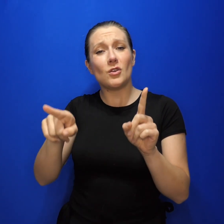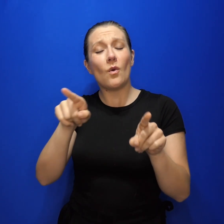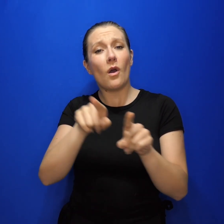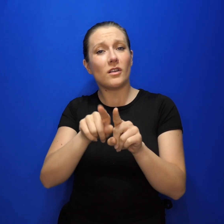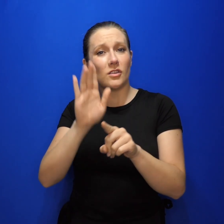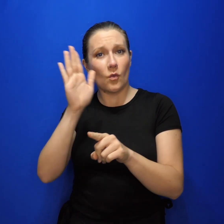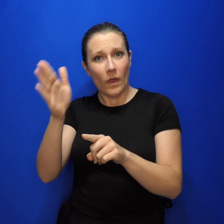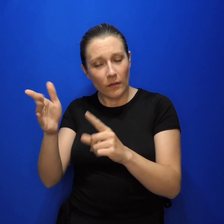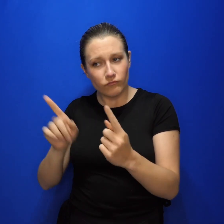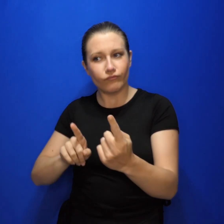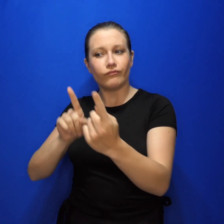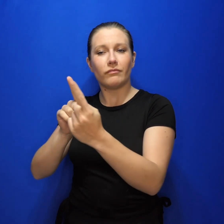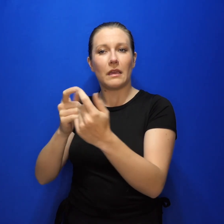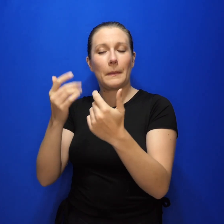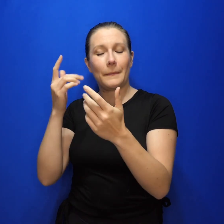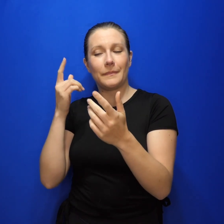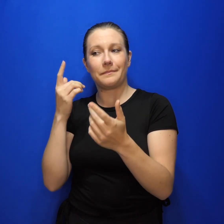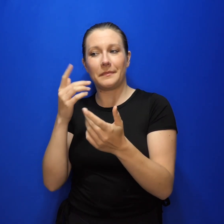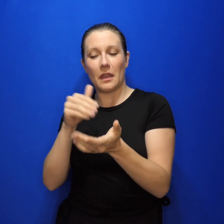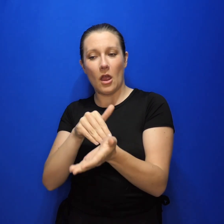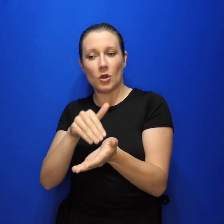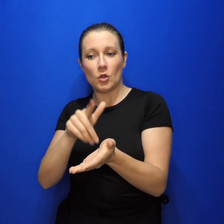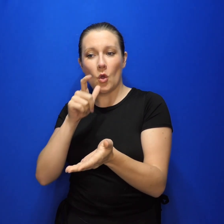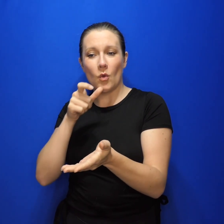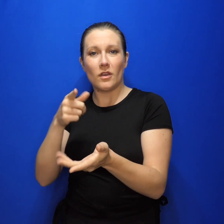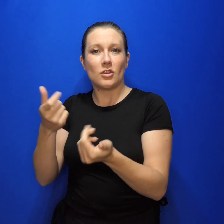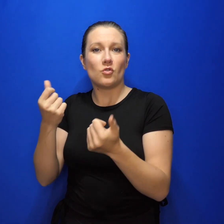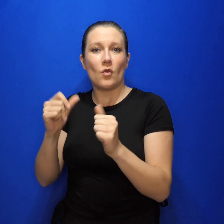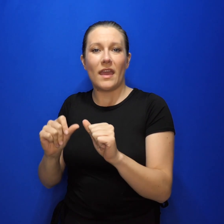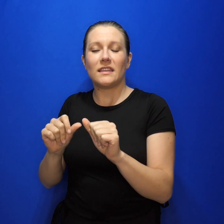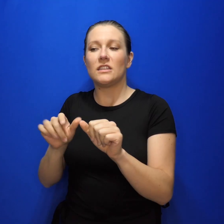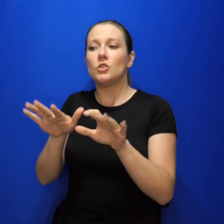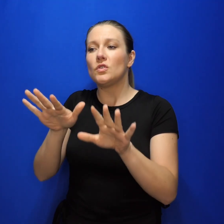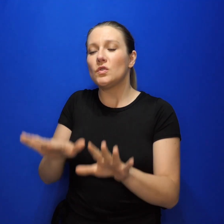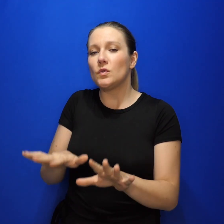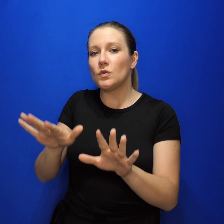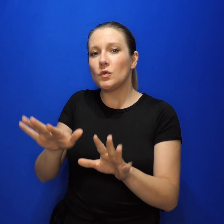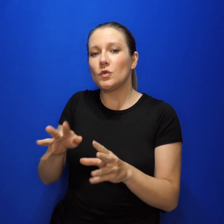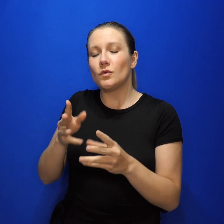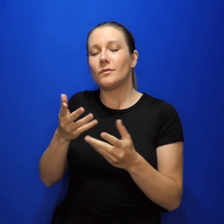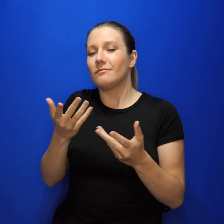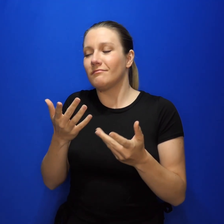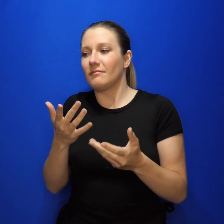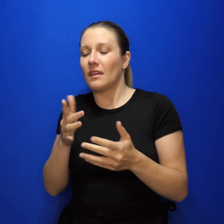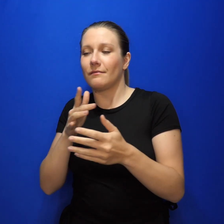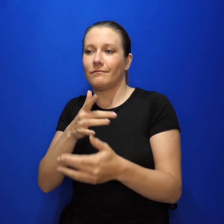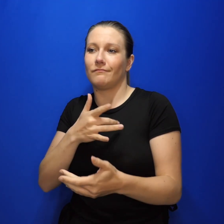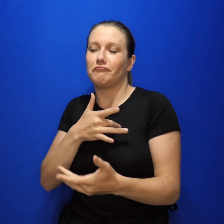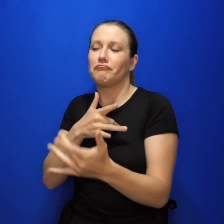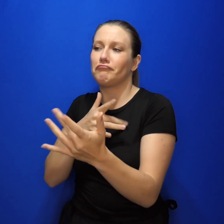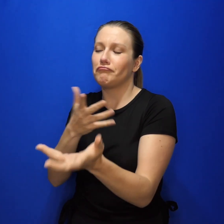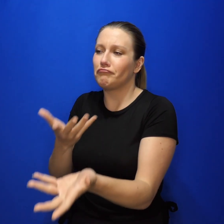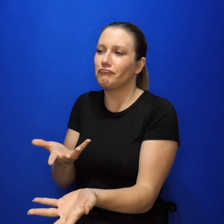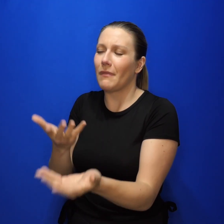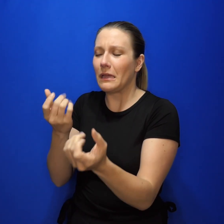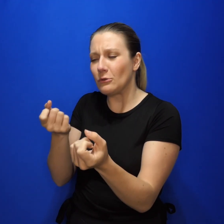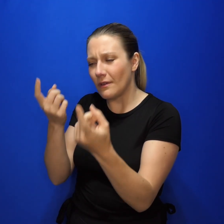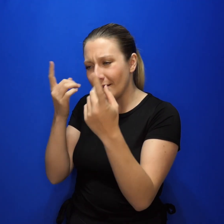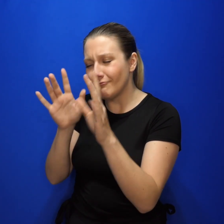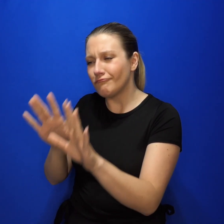going to run into doctors who are trying to soothe your soul with that Correct. statement, right? You know, they're just trying